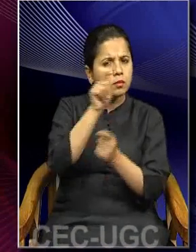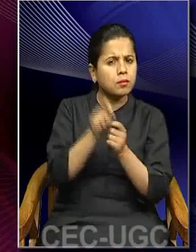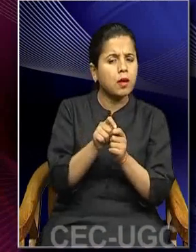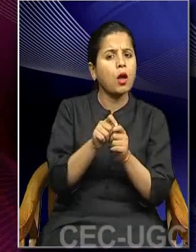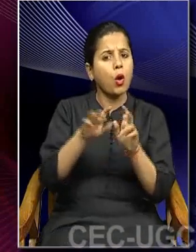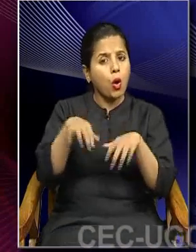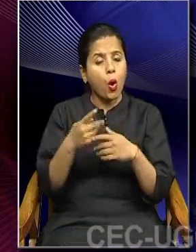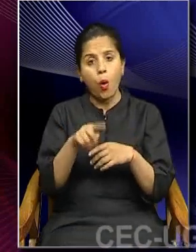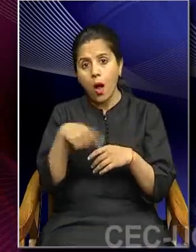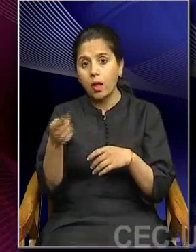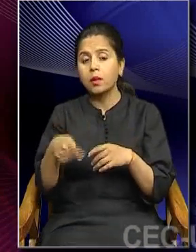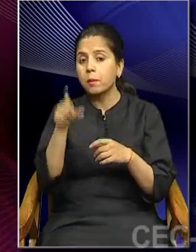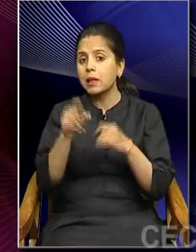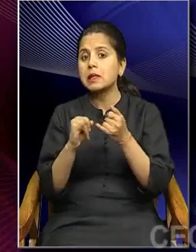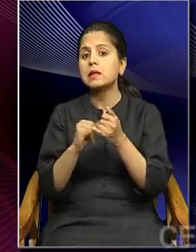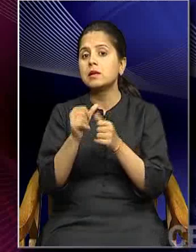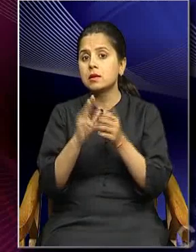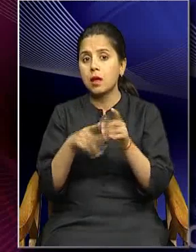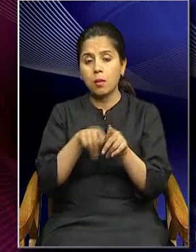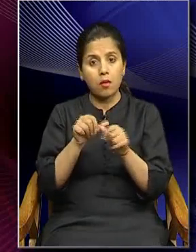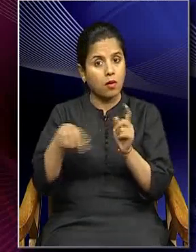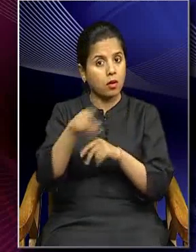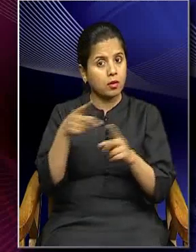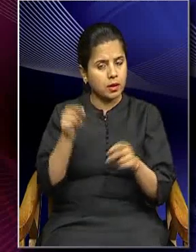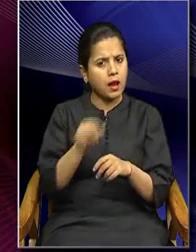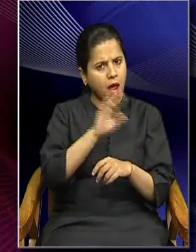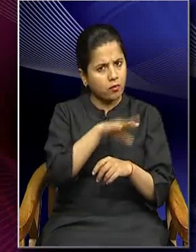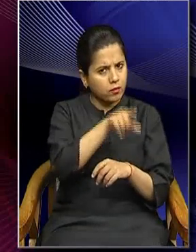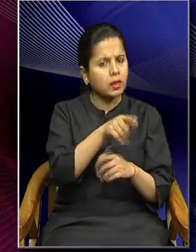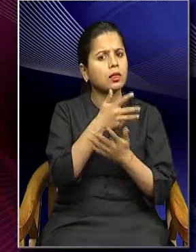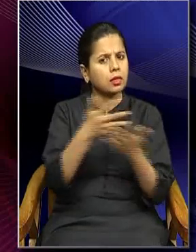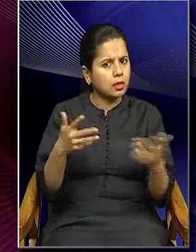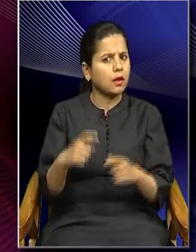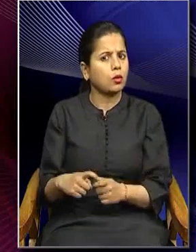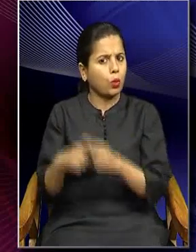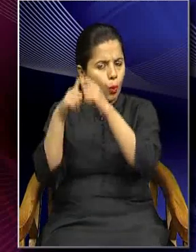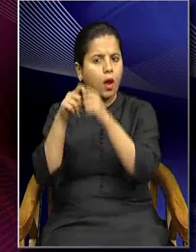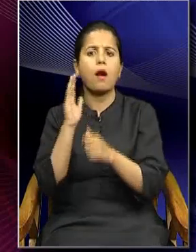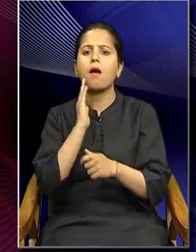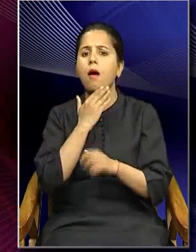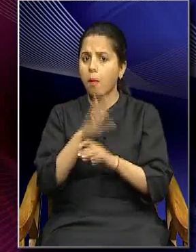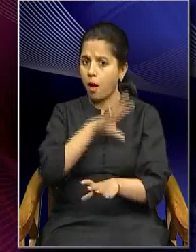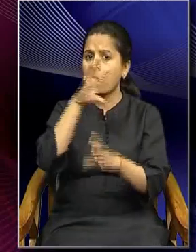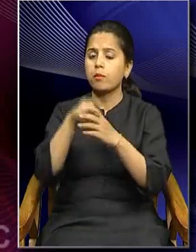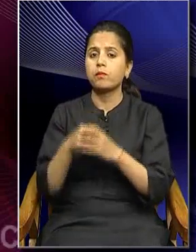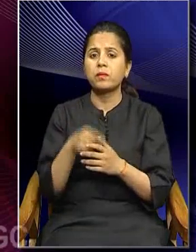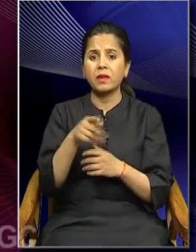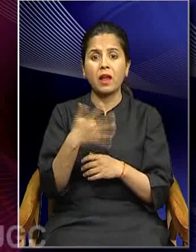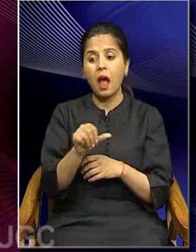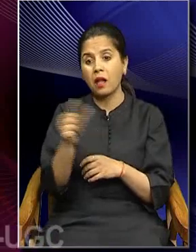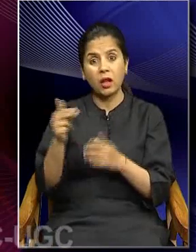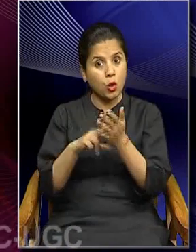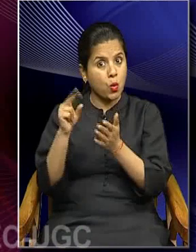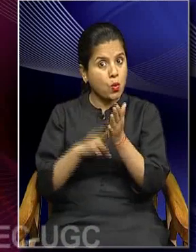samavaya, they too belong to dravya, guna and karma. They cannot belong to non-being